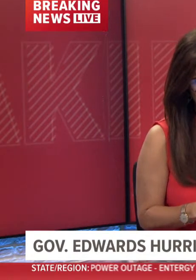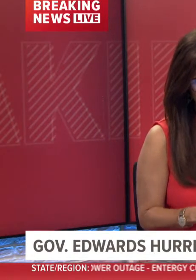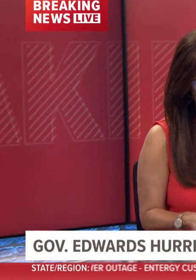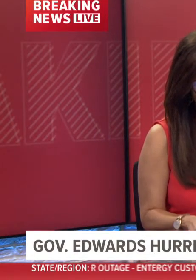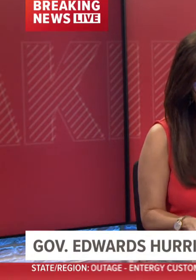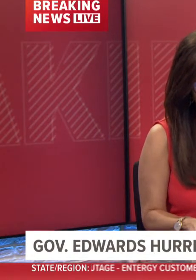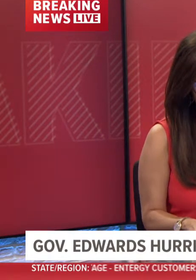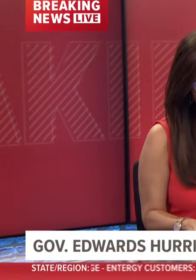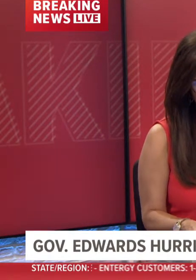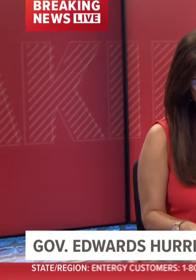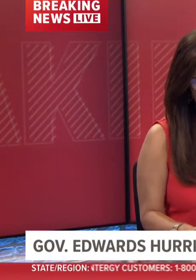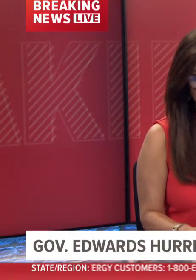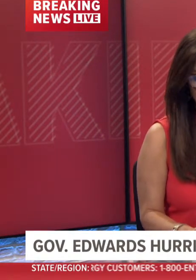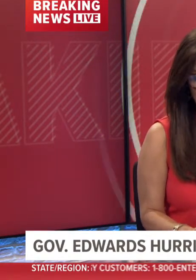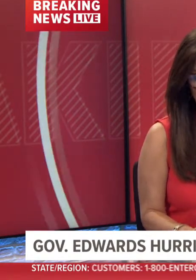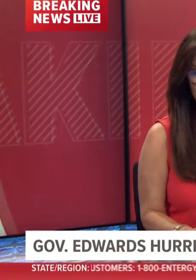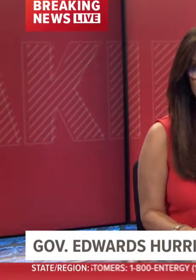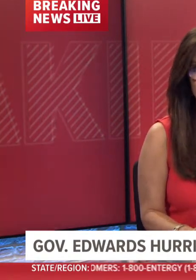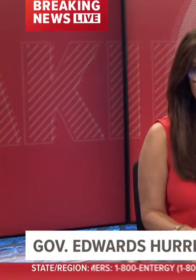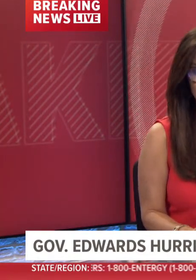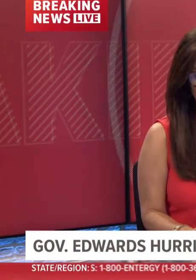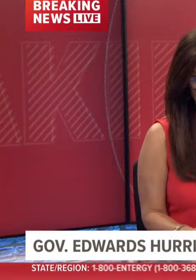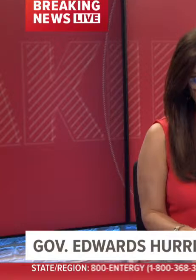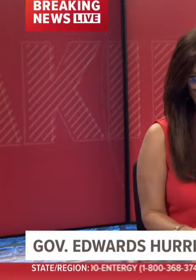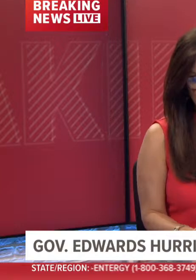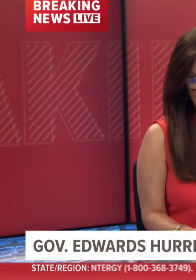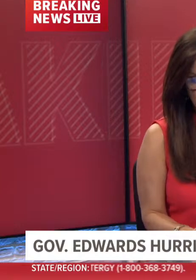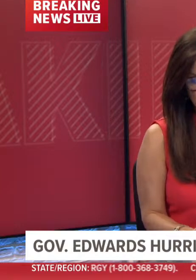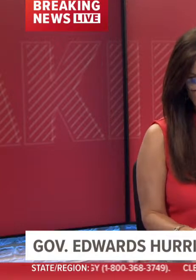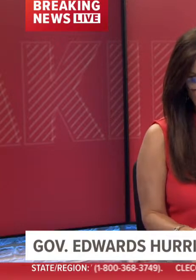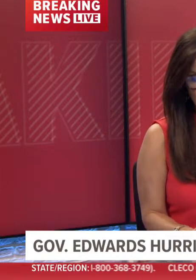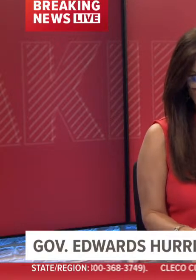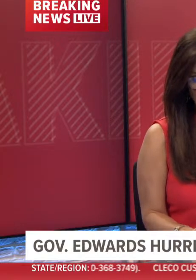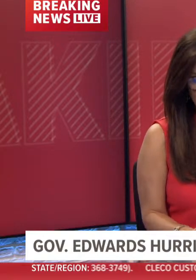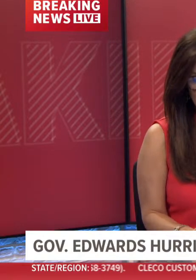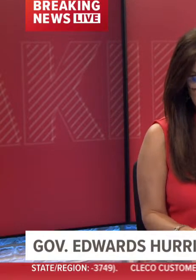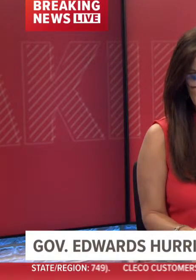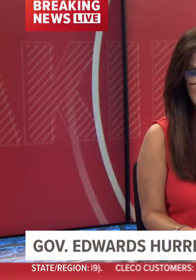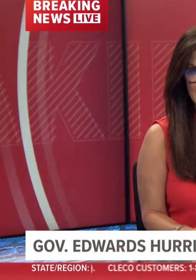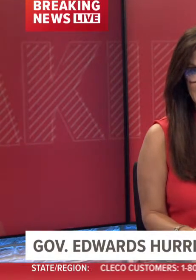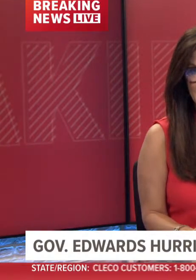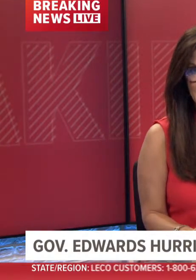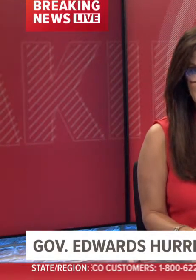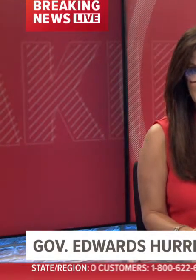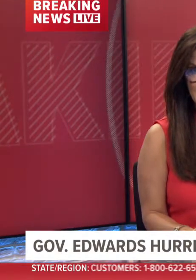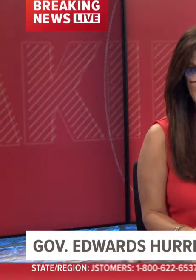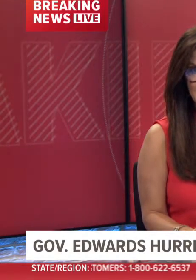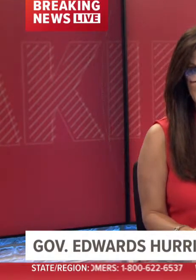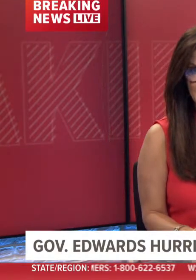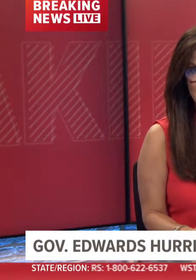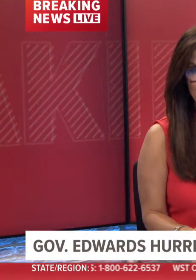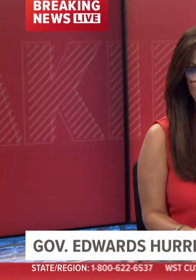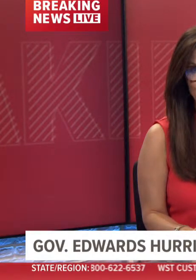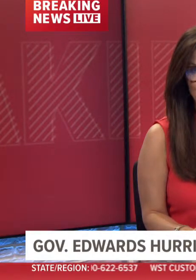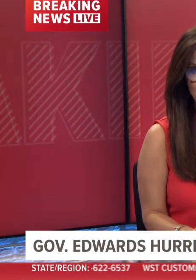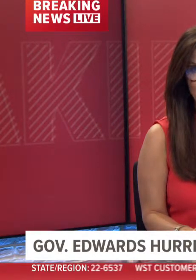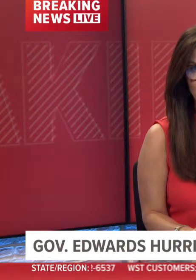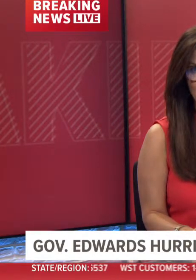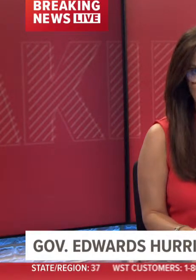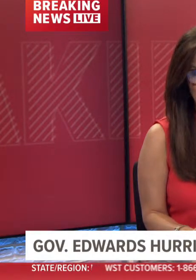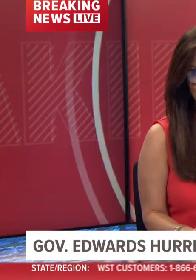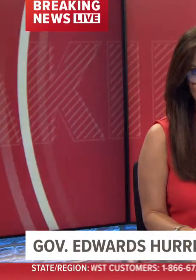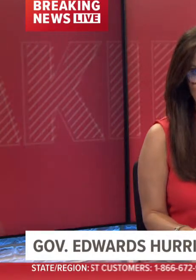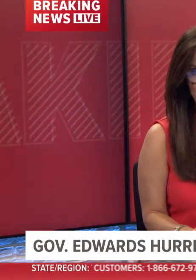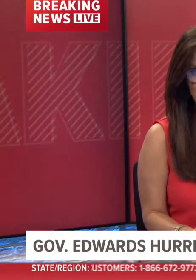resume there. Search and rescue efforts, the governor said, will be ongoing all day today. Today, he said, is a day about